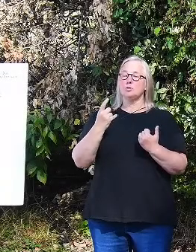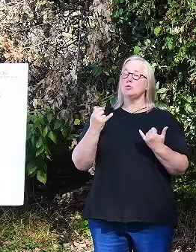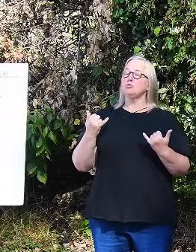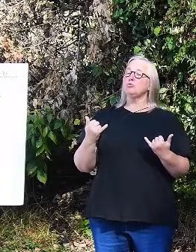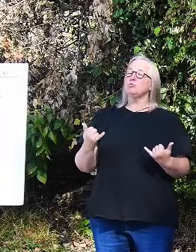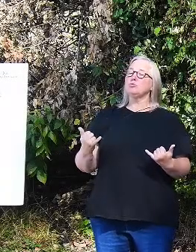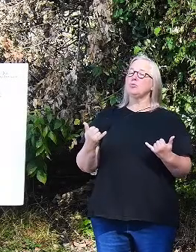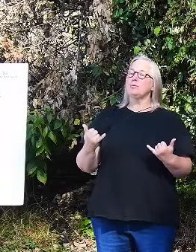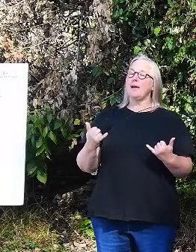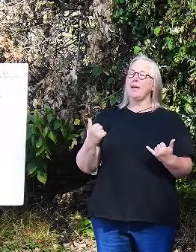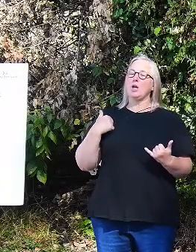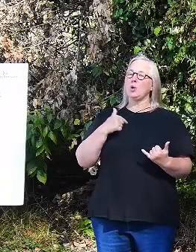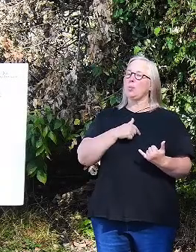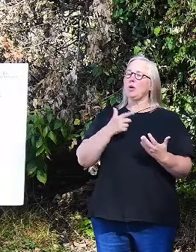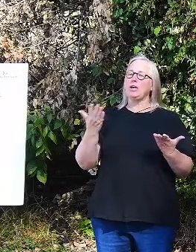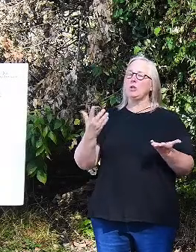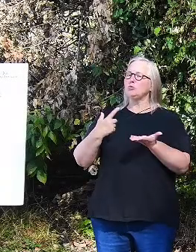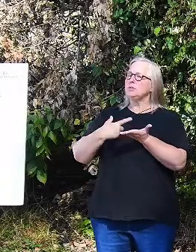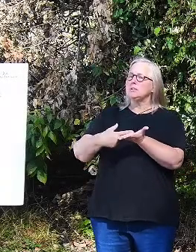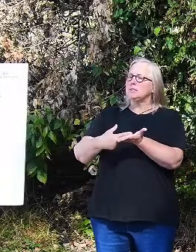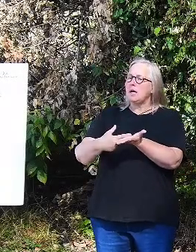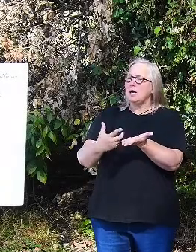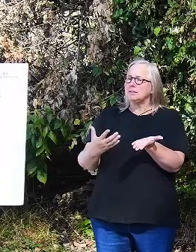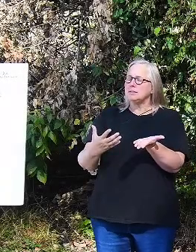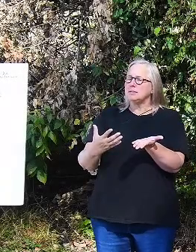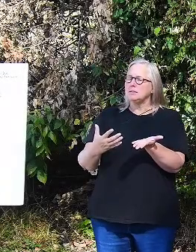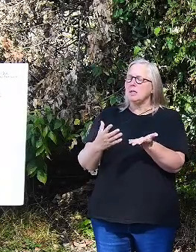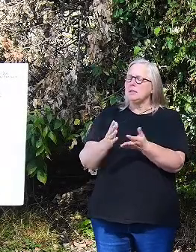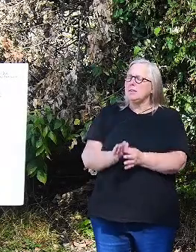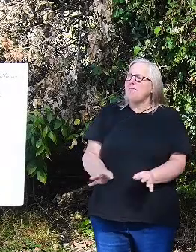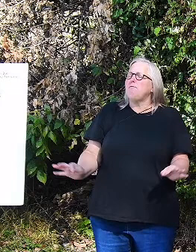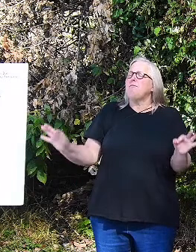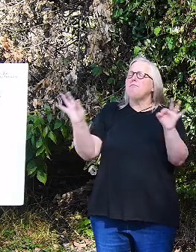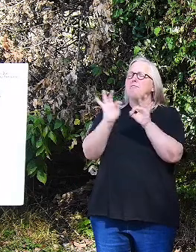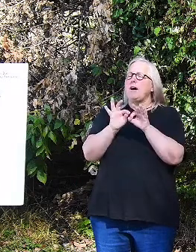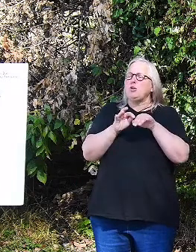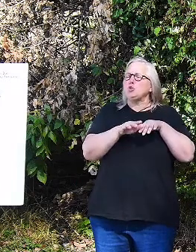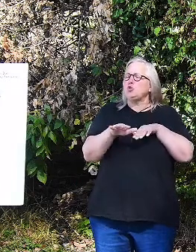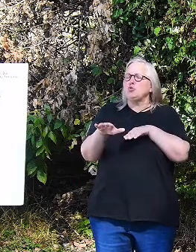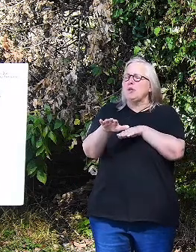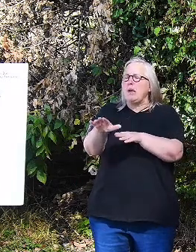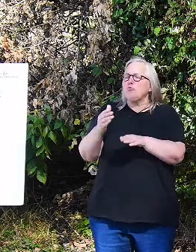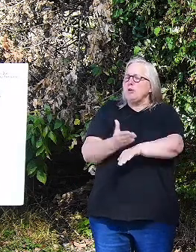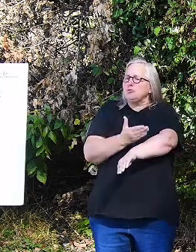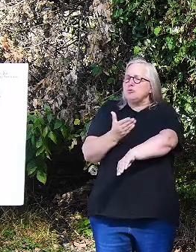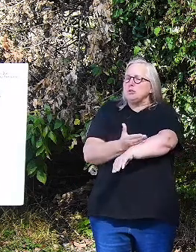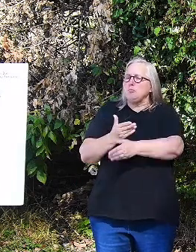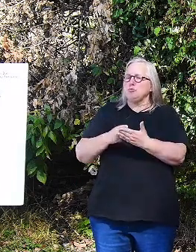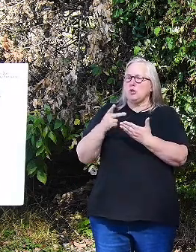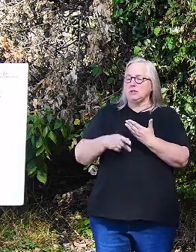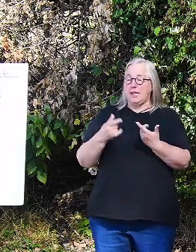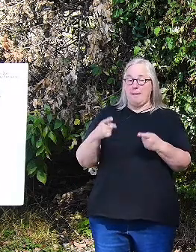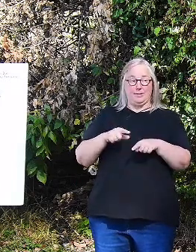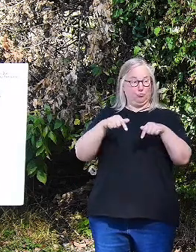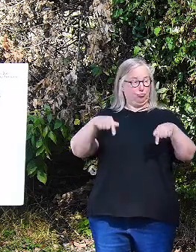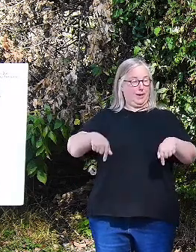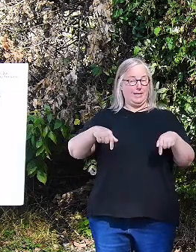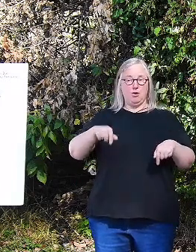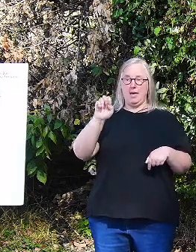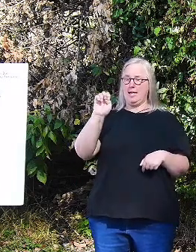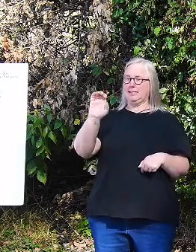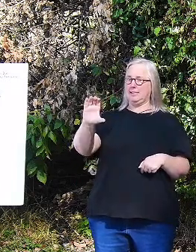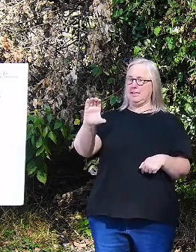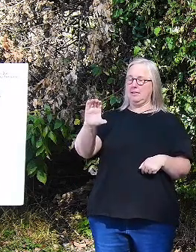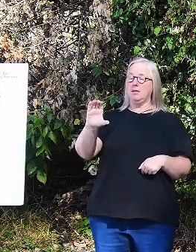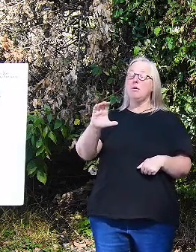Today, we're here to discuss the vital stream restoration projects happening right here in Ellicott City,